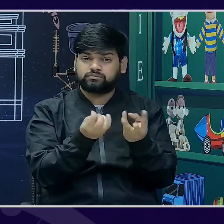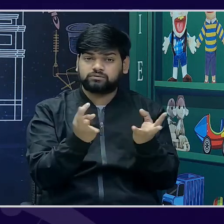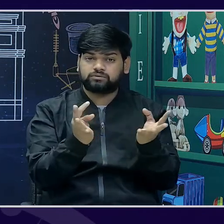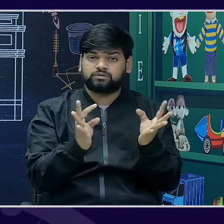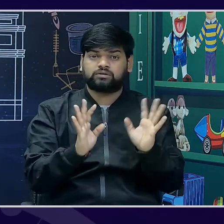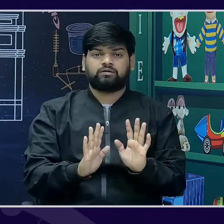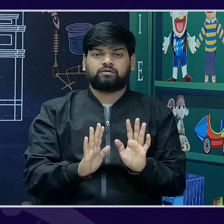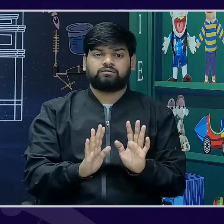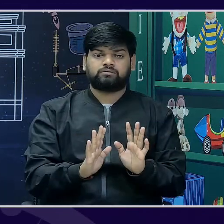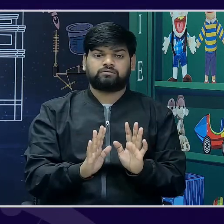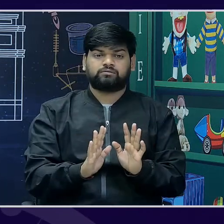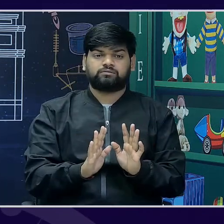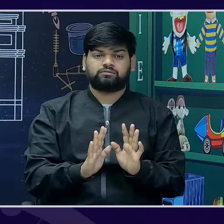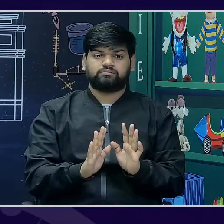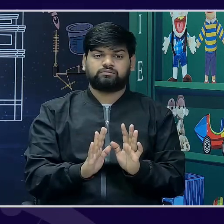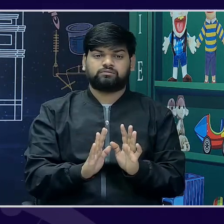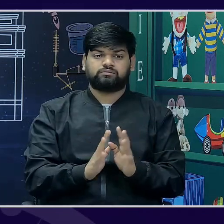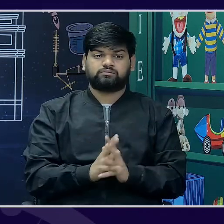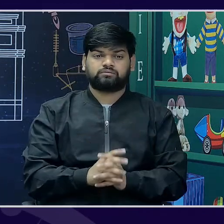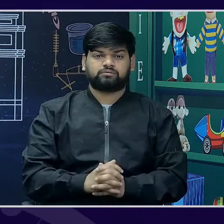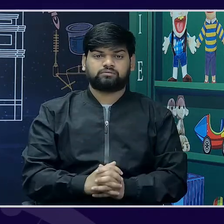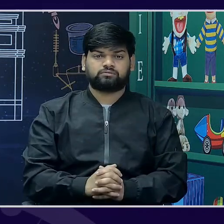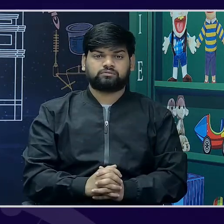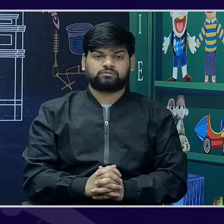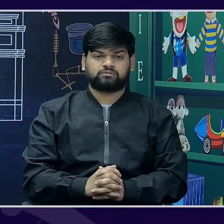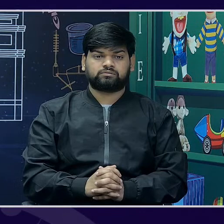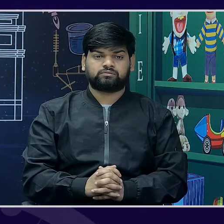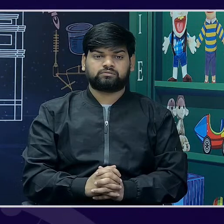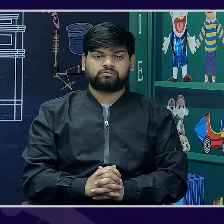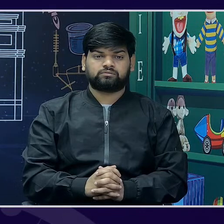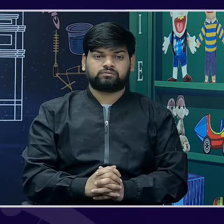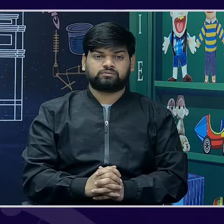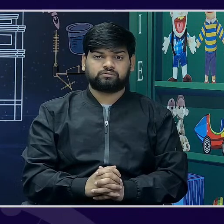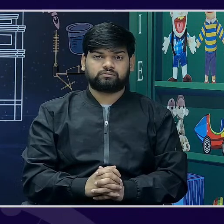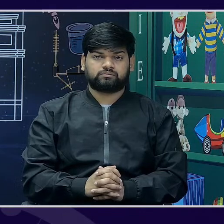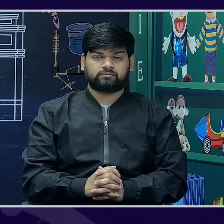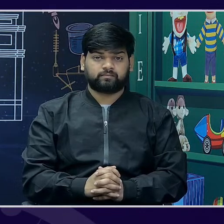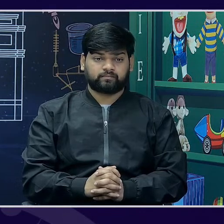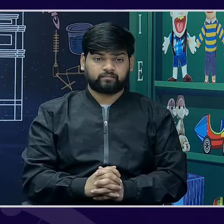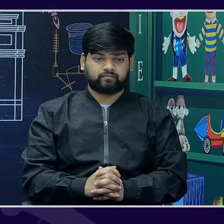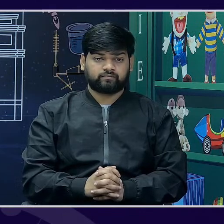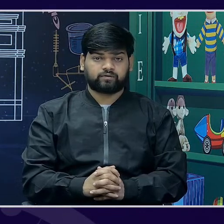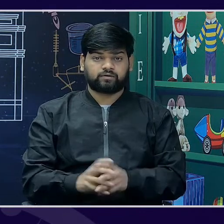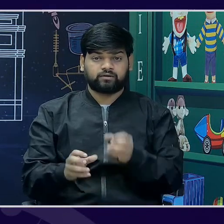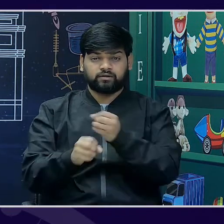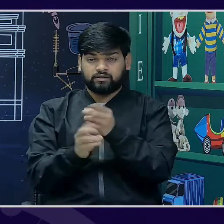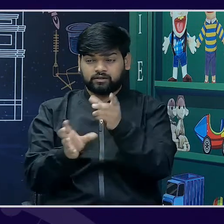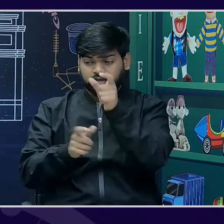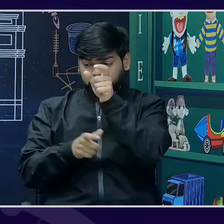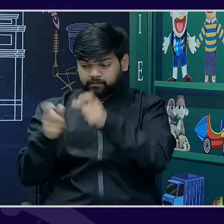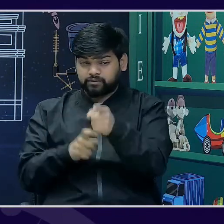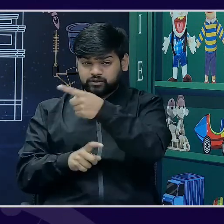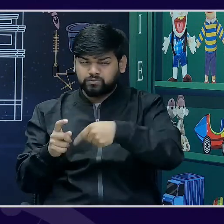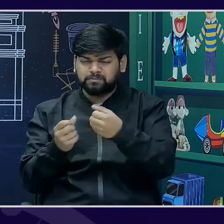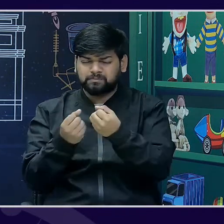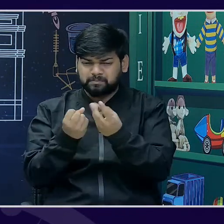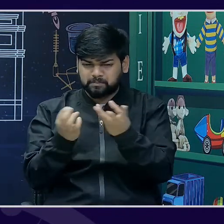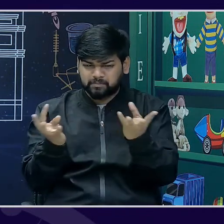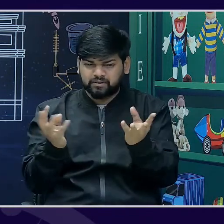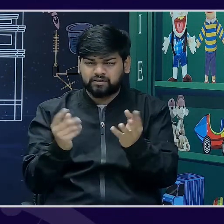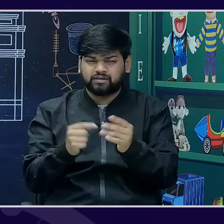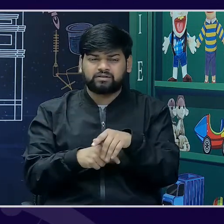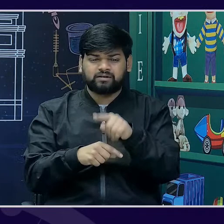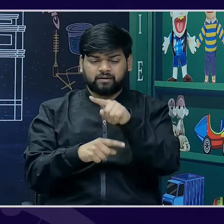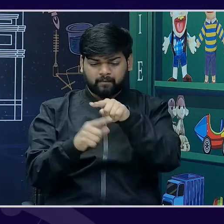mind having specs, but people do have a lot of reservations when they see people having hearing aids or a cochlear.